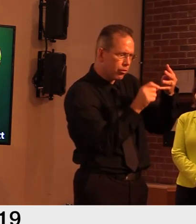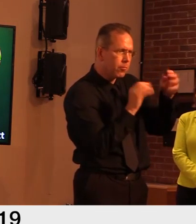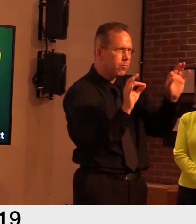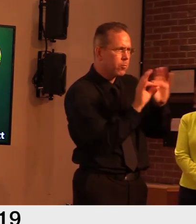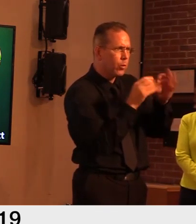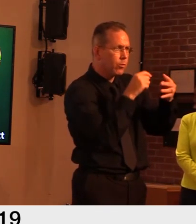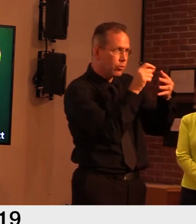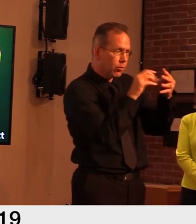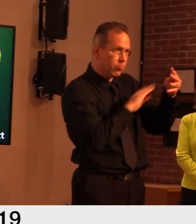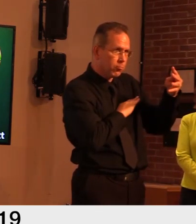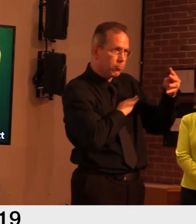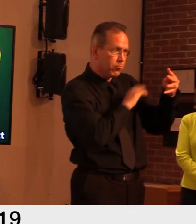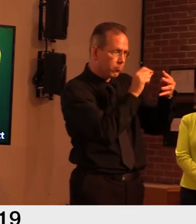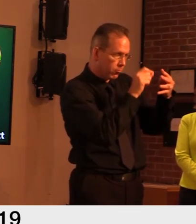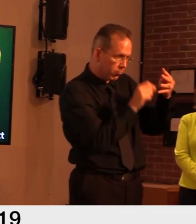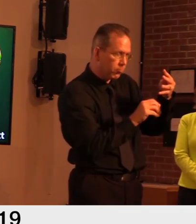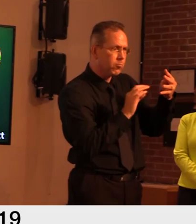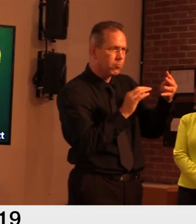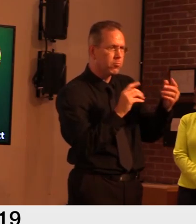immediately.